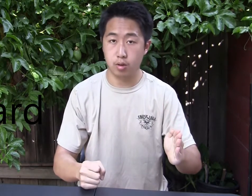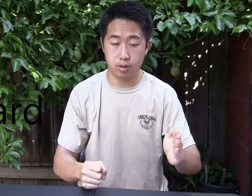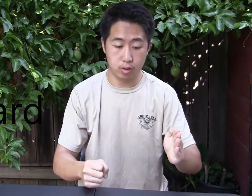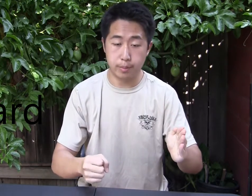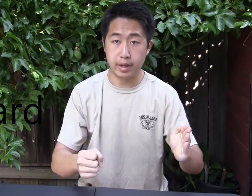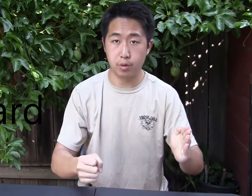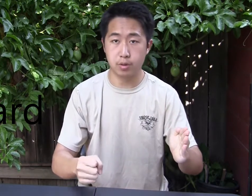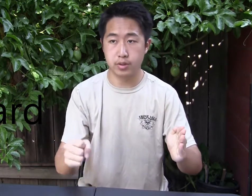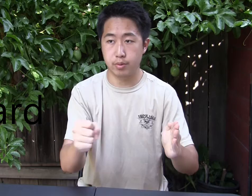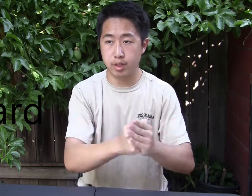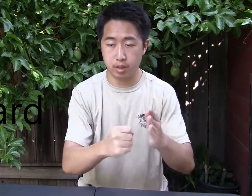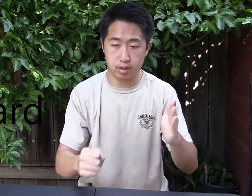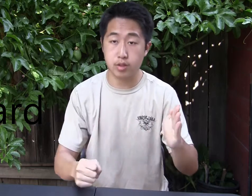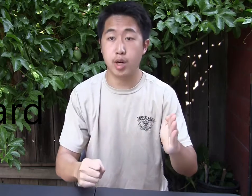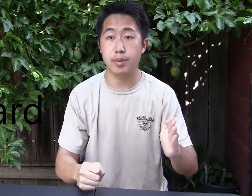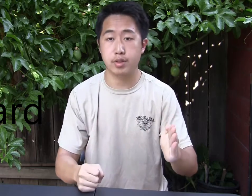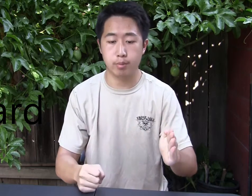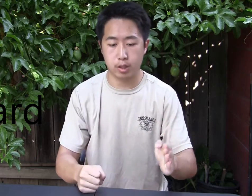Or metal. Something describing something hard.